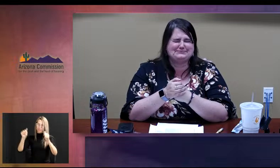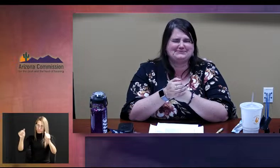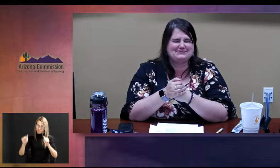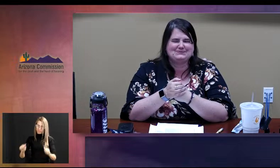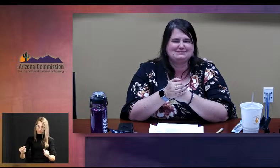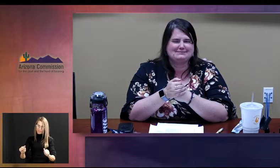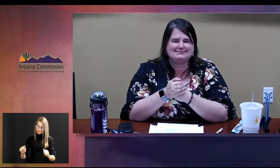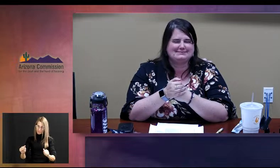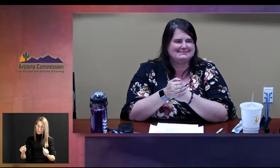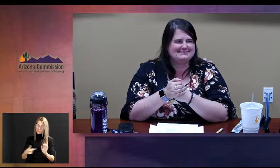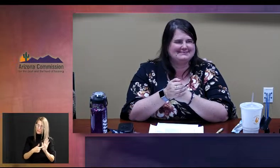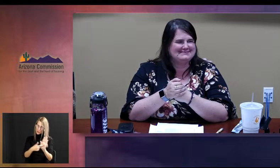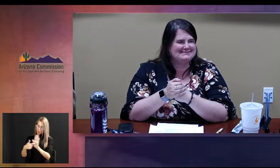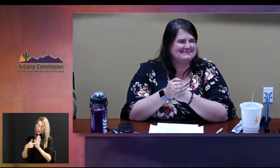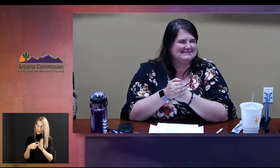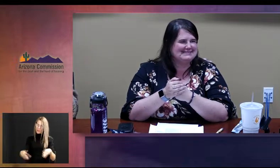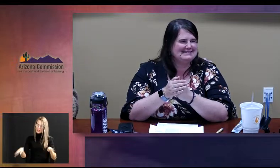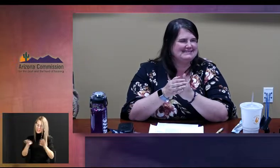executive session.